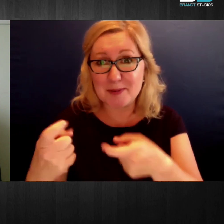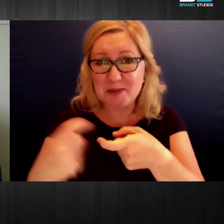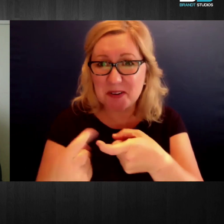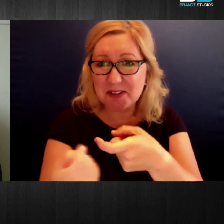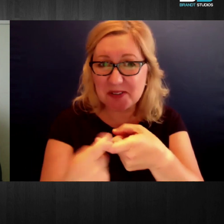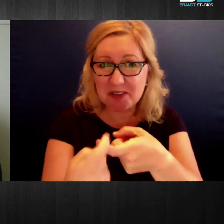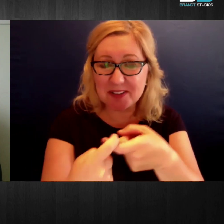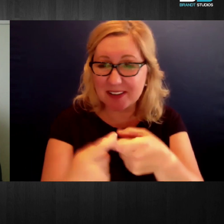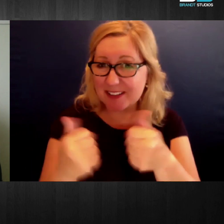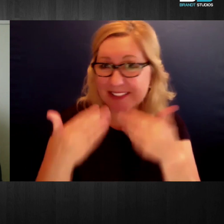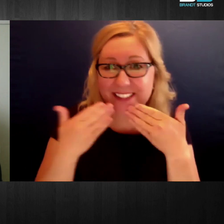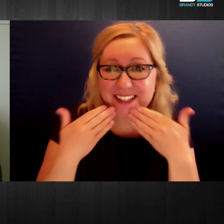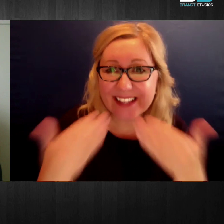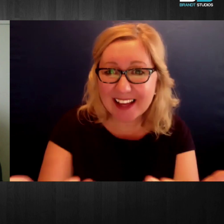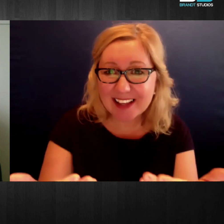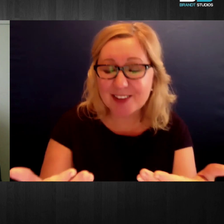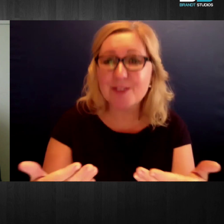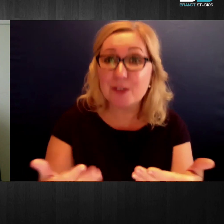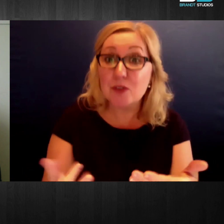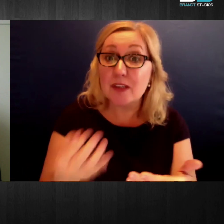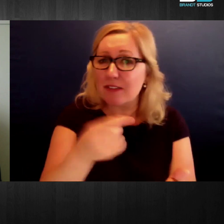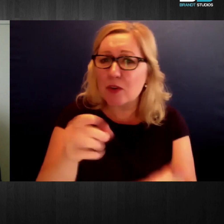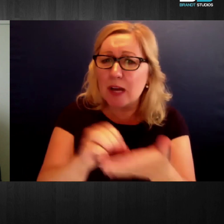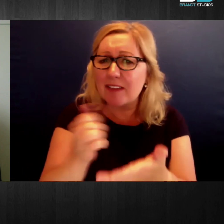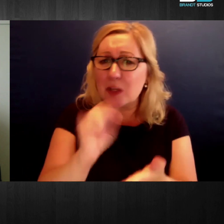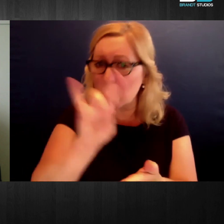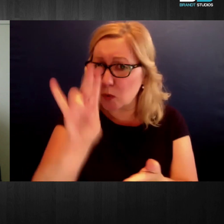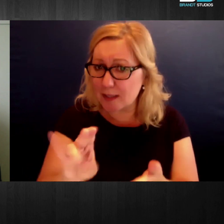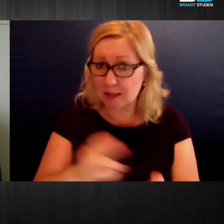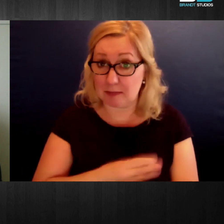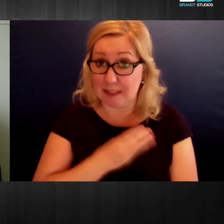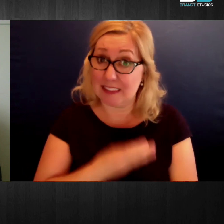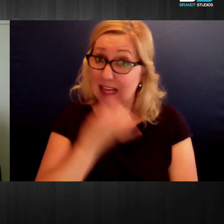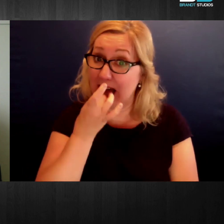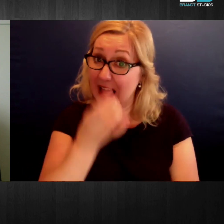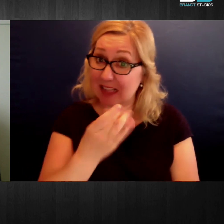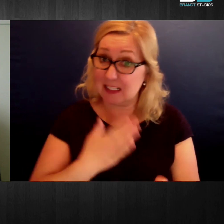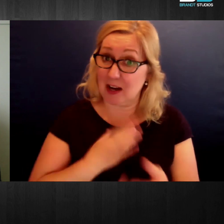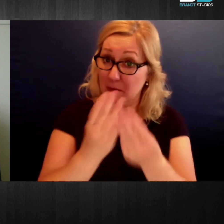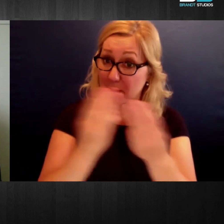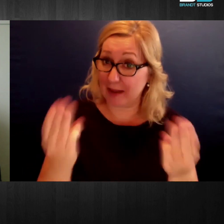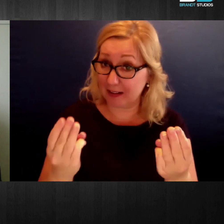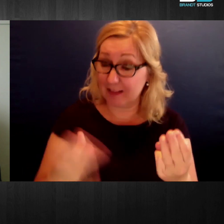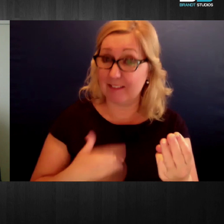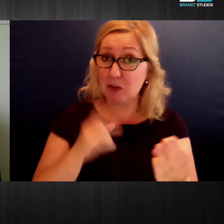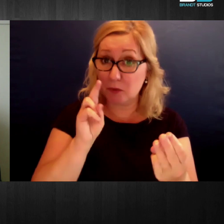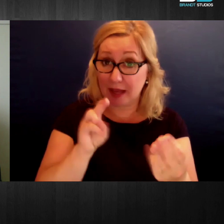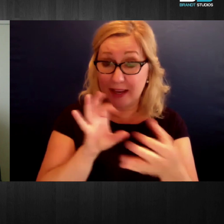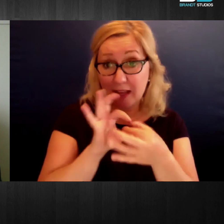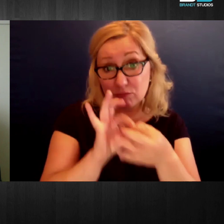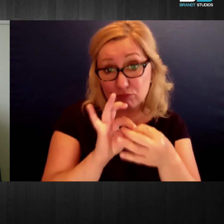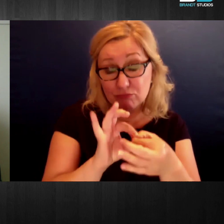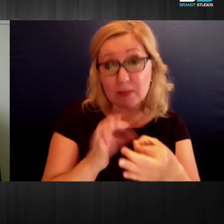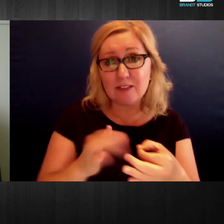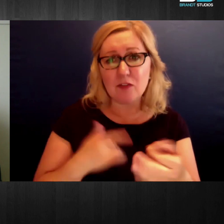this, and to be engaged in the conversation. And if you can't, please follow up with us via email or through the website, and we can